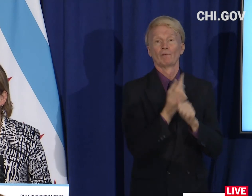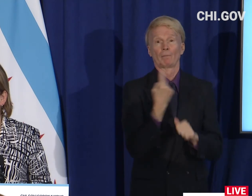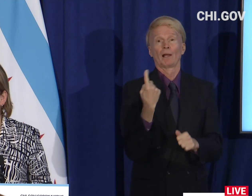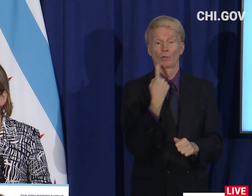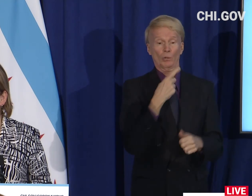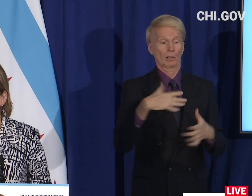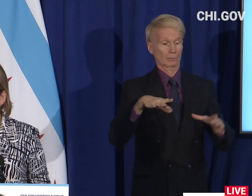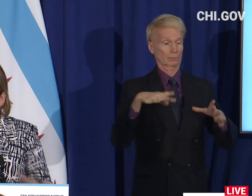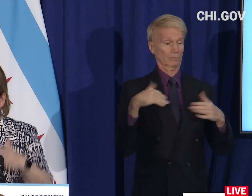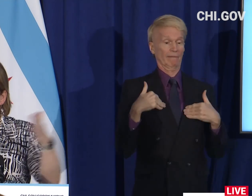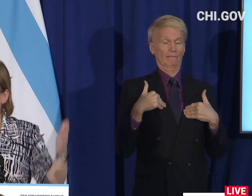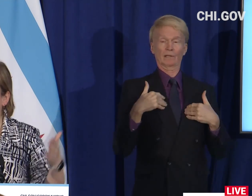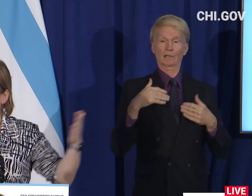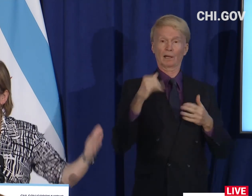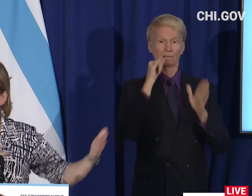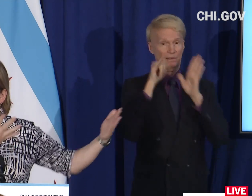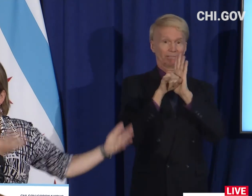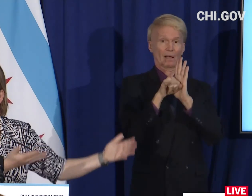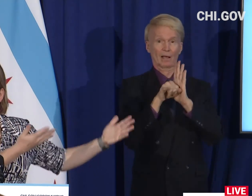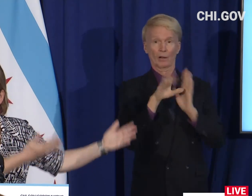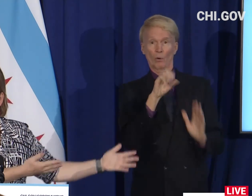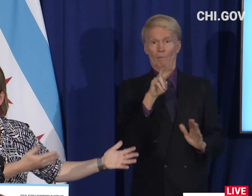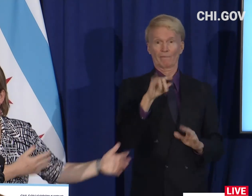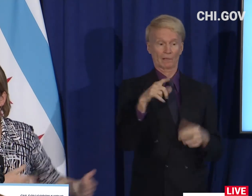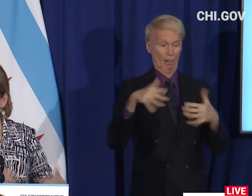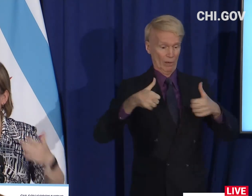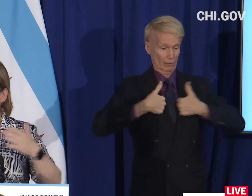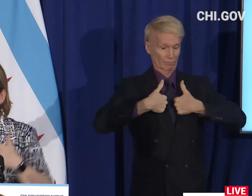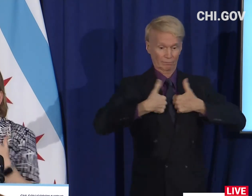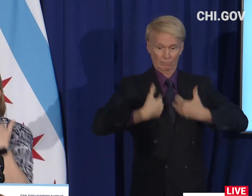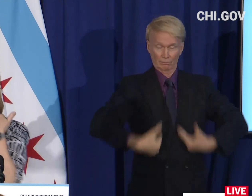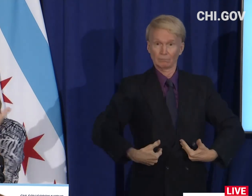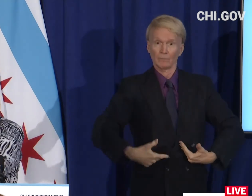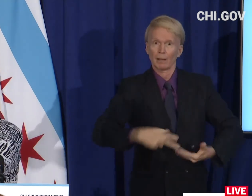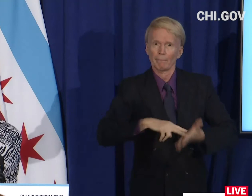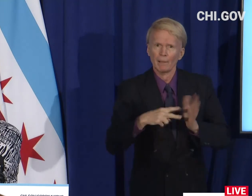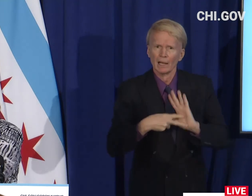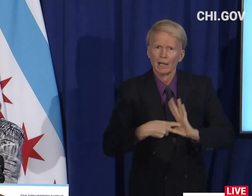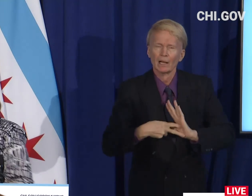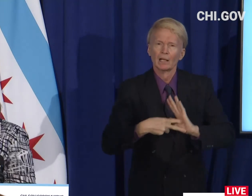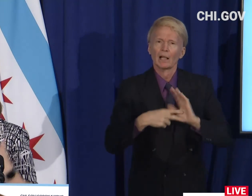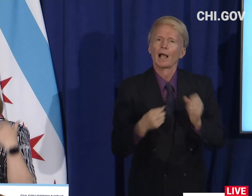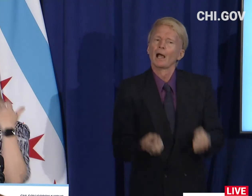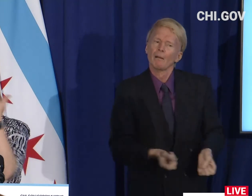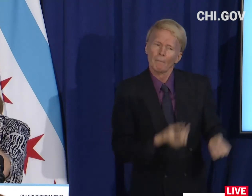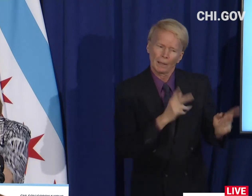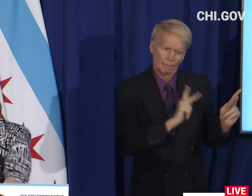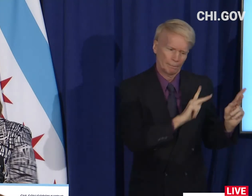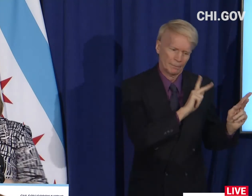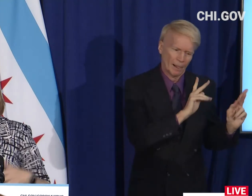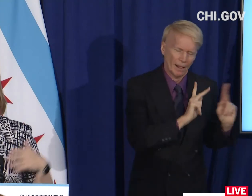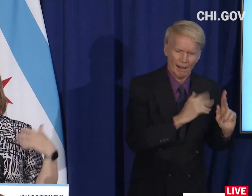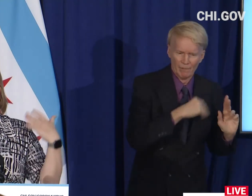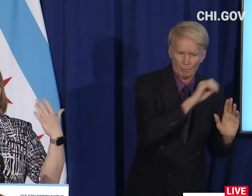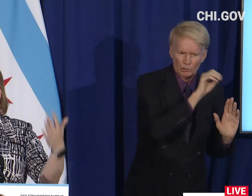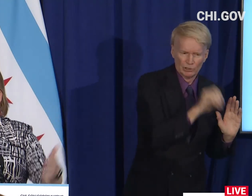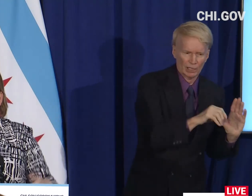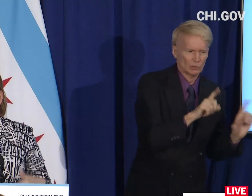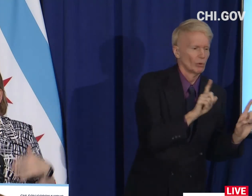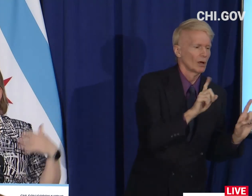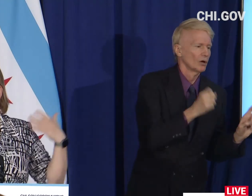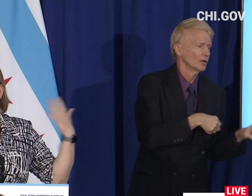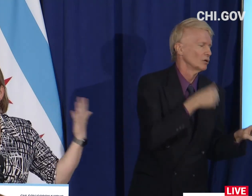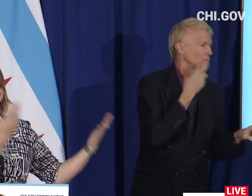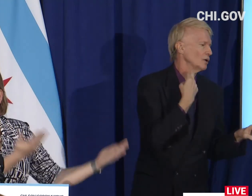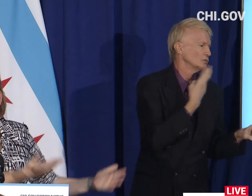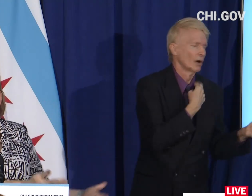case, which of these public settings have you been in? So we look at, what percentage of people are in bars, what percentage of people are in restaurants, are